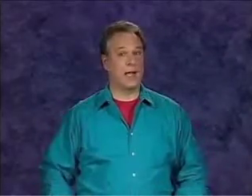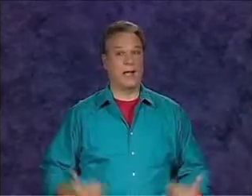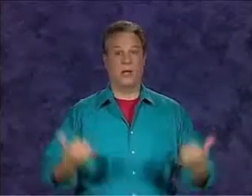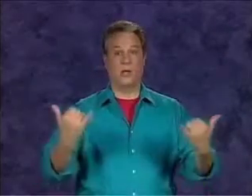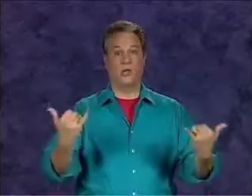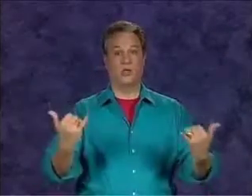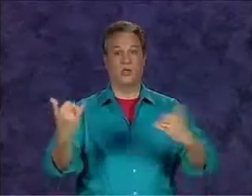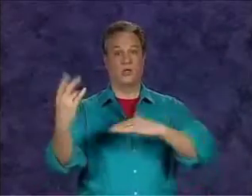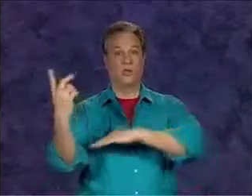sign